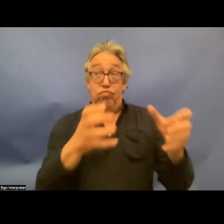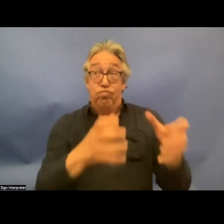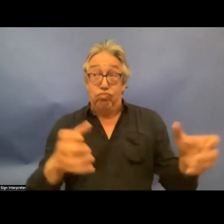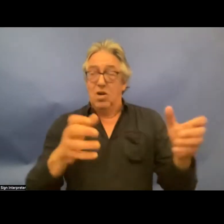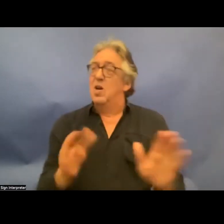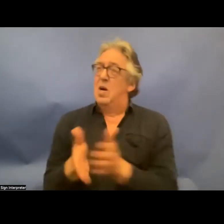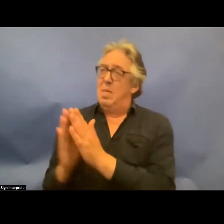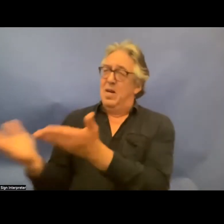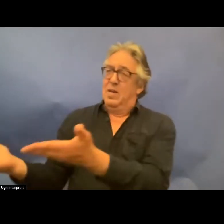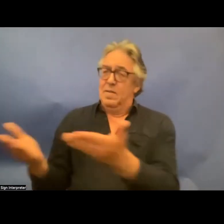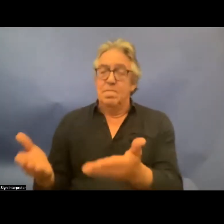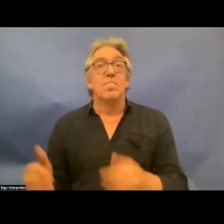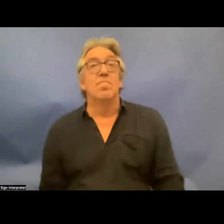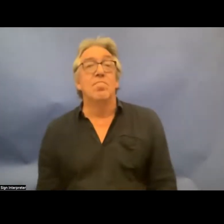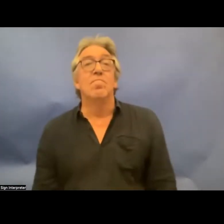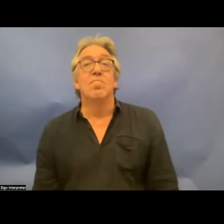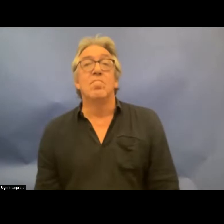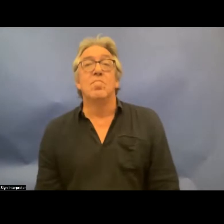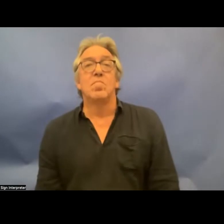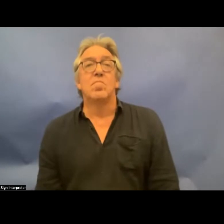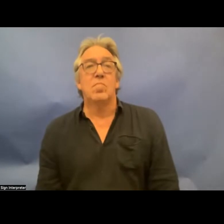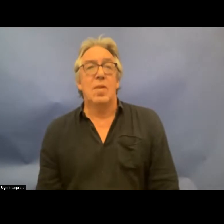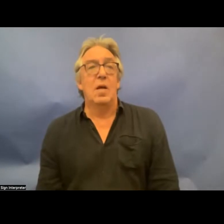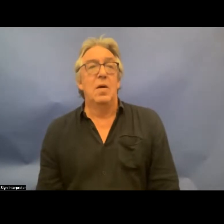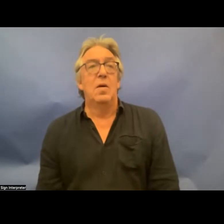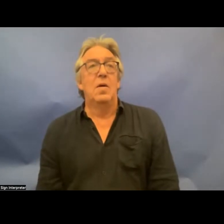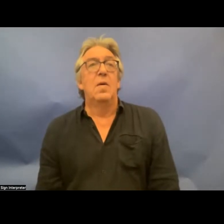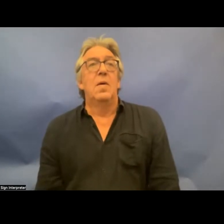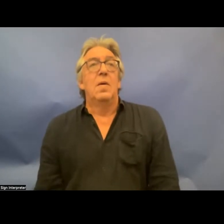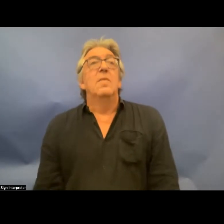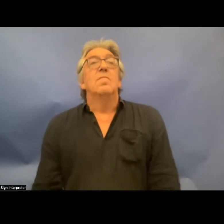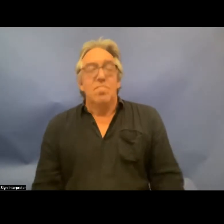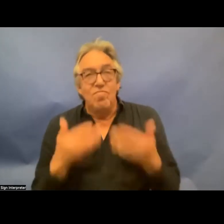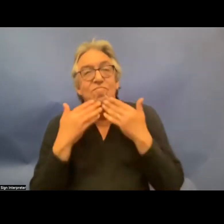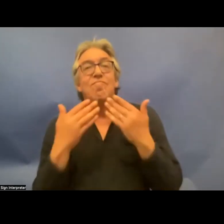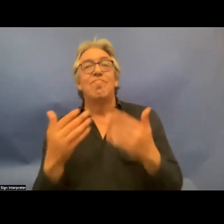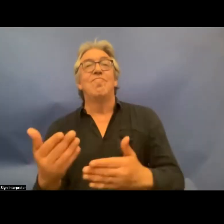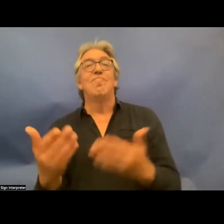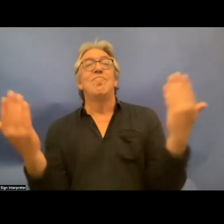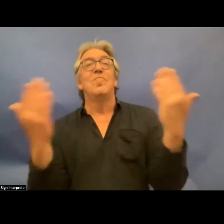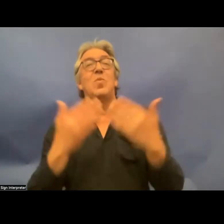Good evening, ladies and gentlemen. It's a honor to speak during today's meeting.